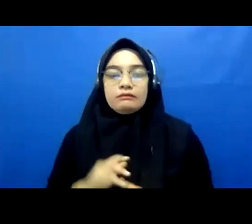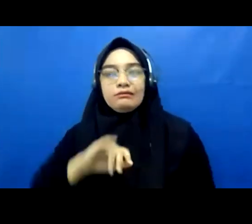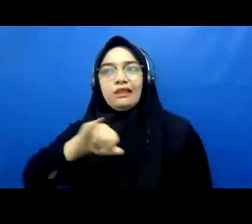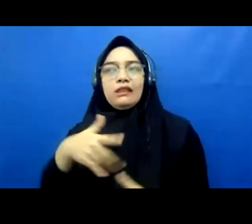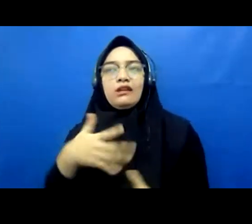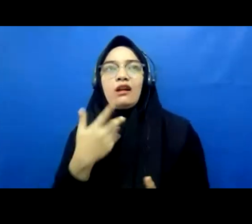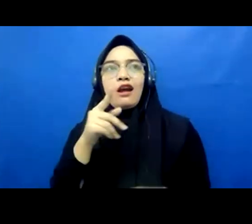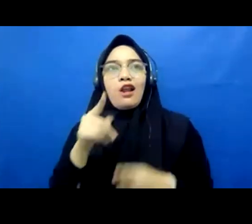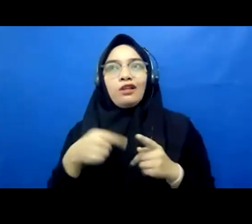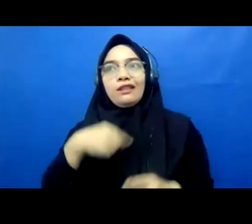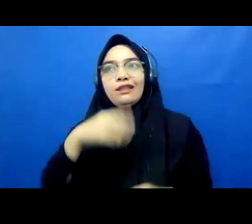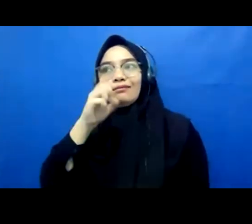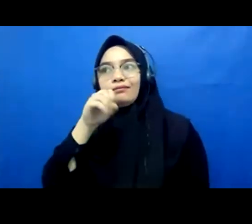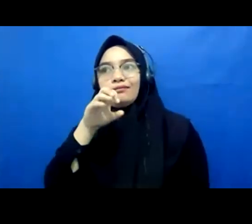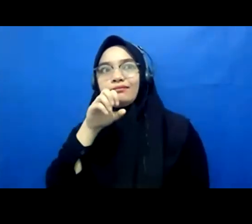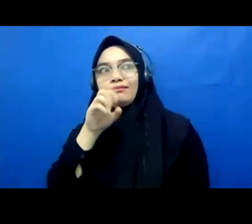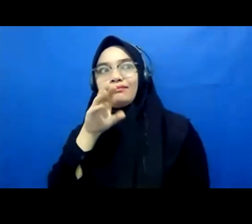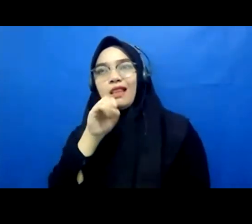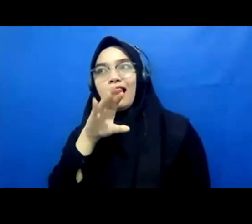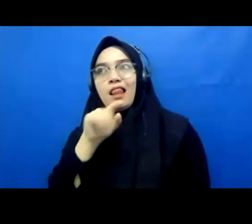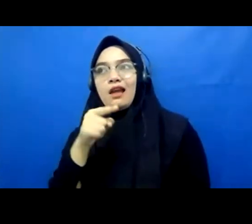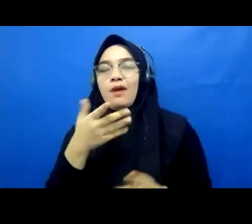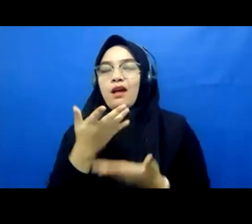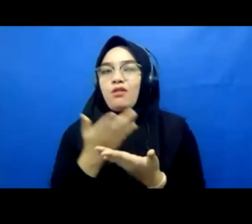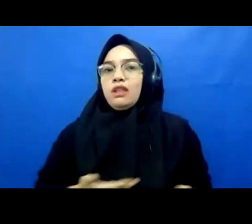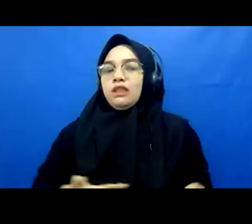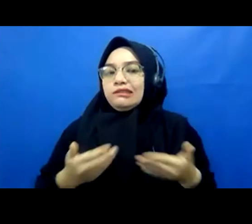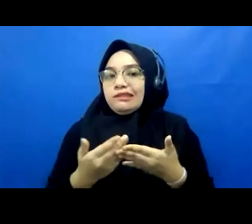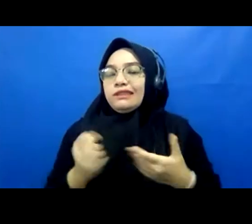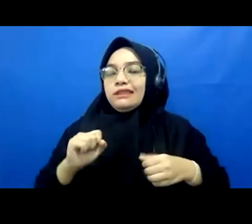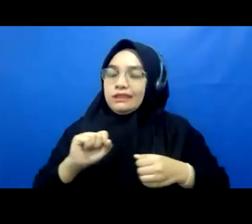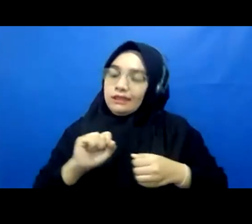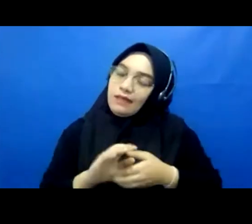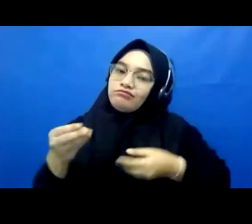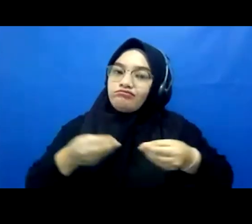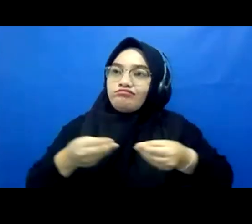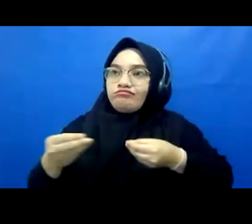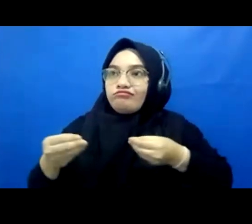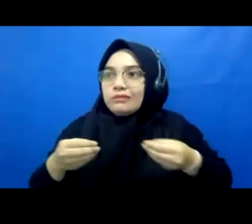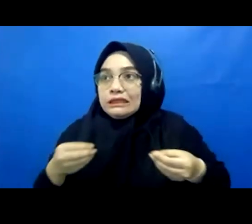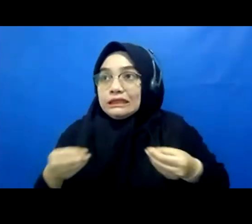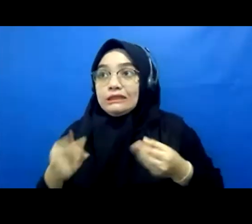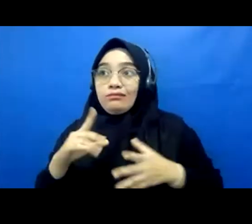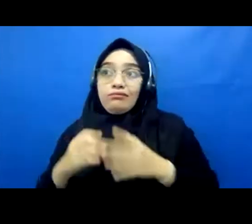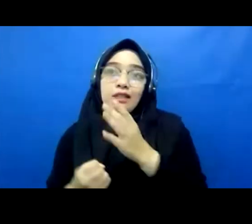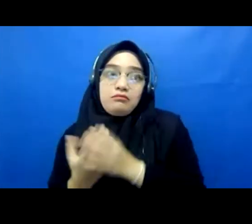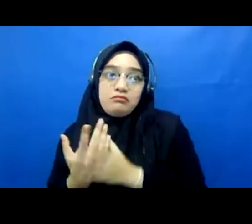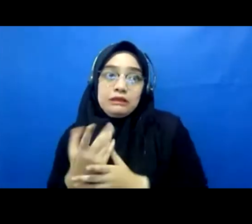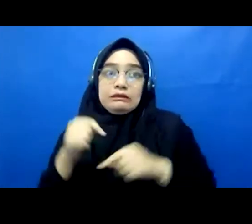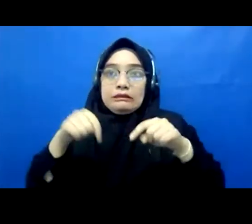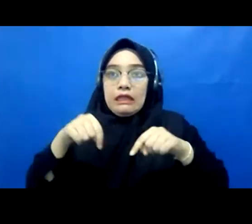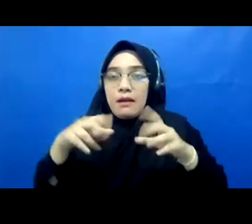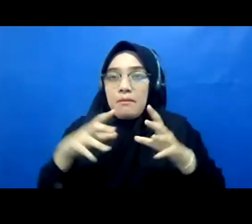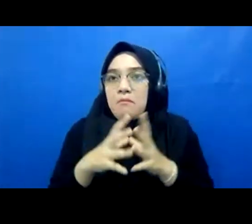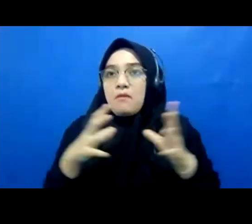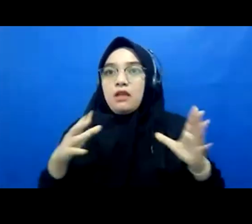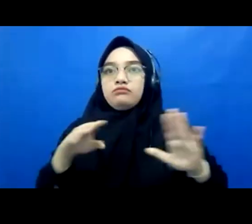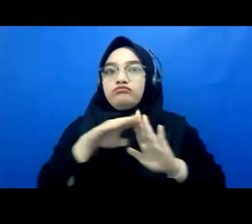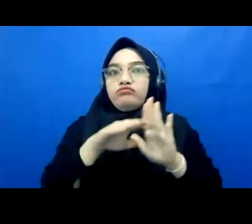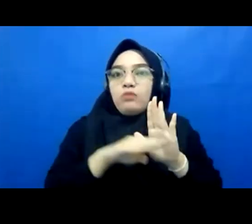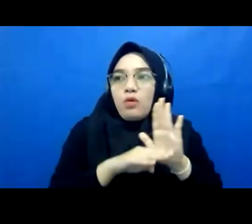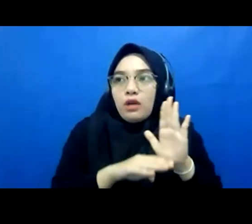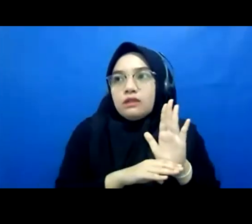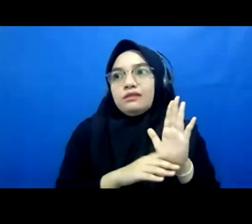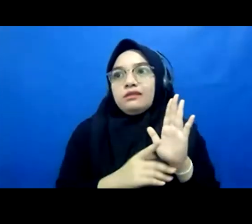Cambodia, it's quite new in terms of development. So new policy coming up quite a lot. And the moment very bang on in terms of tax, paying